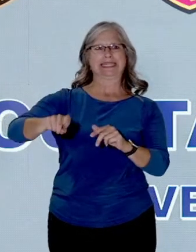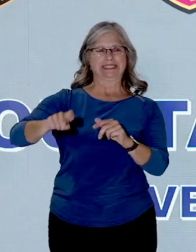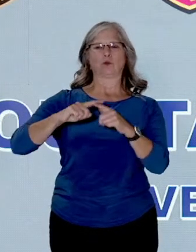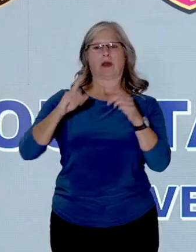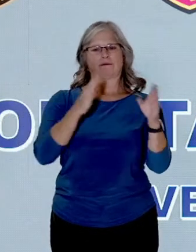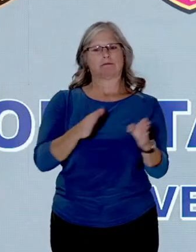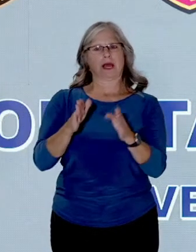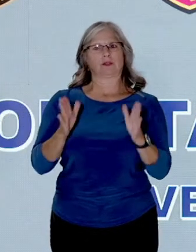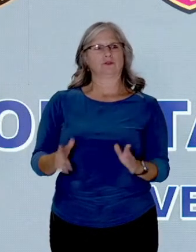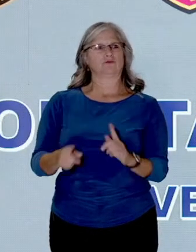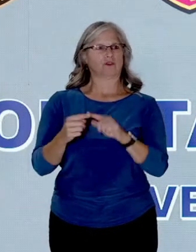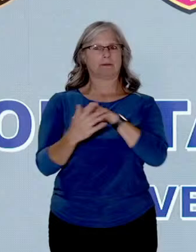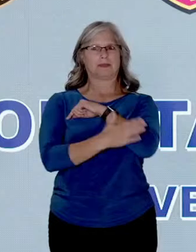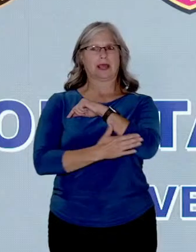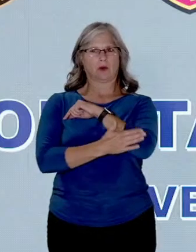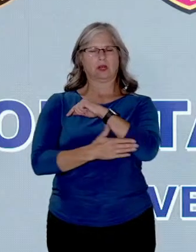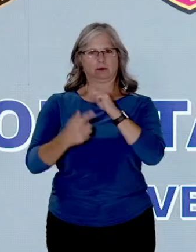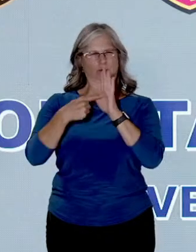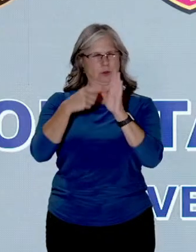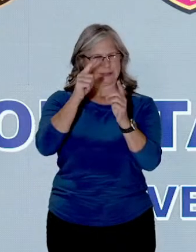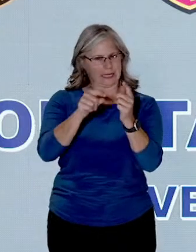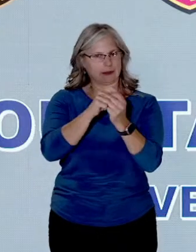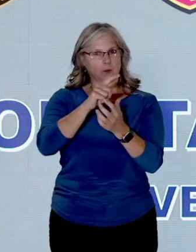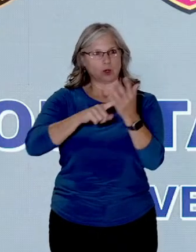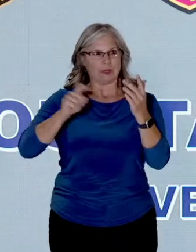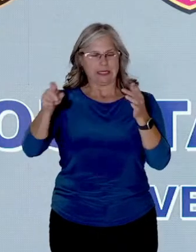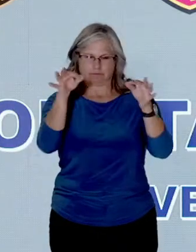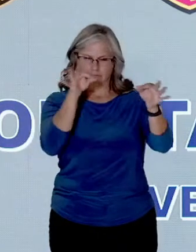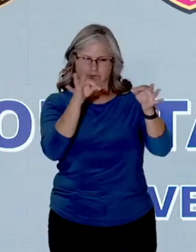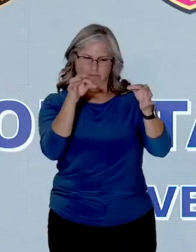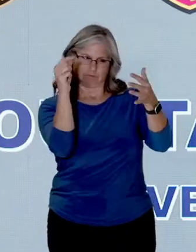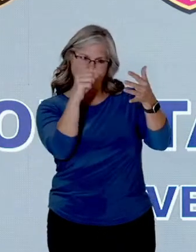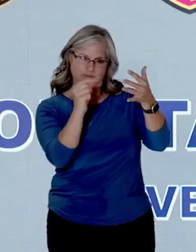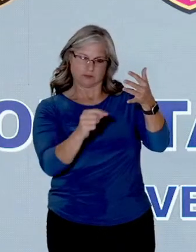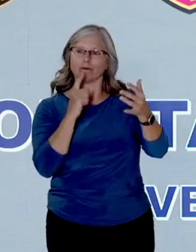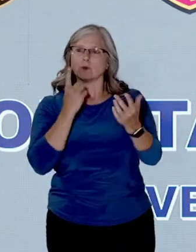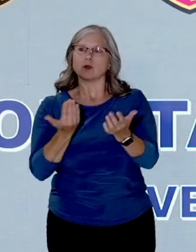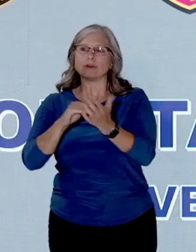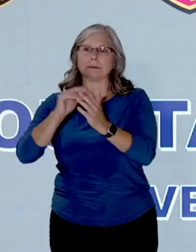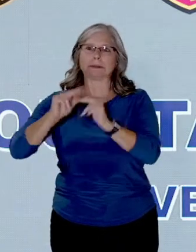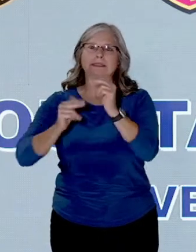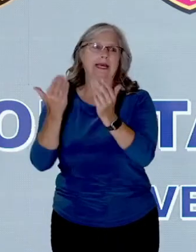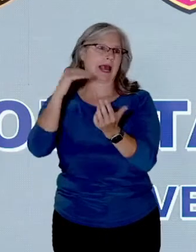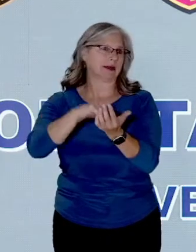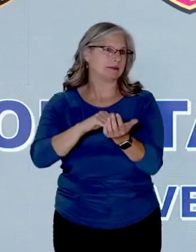planners from the county that will show them exactly what they're going to need to be able to start the rebuilding process.